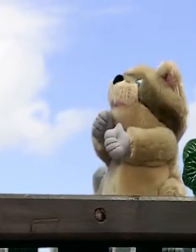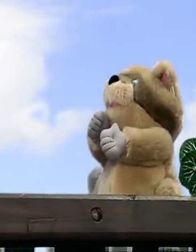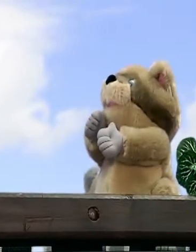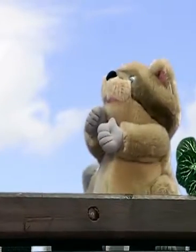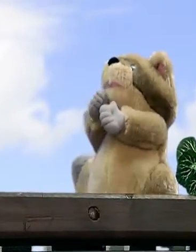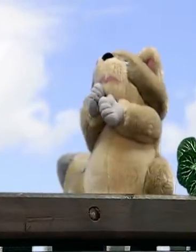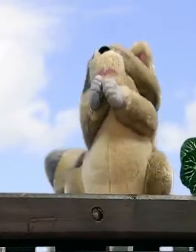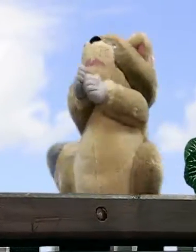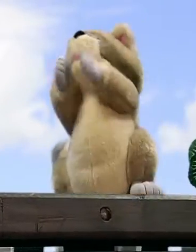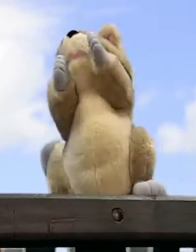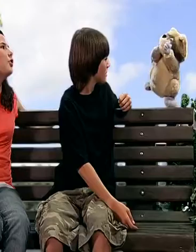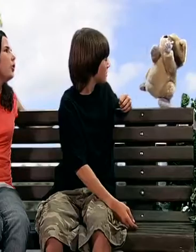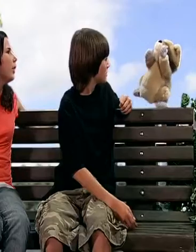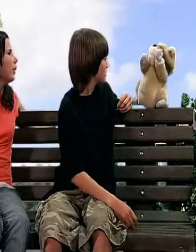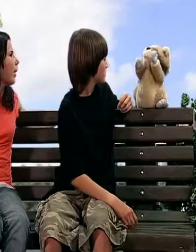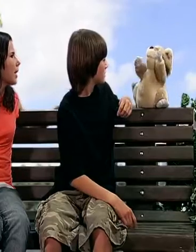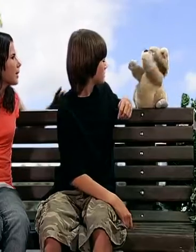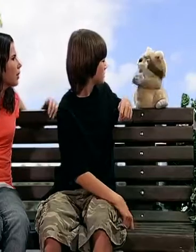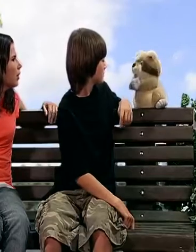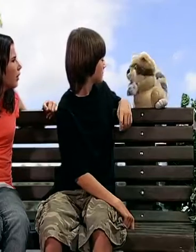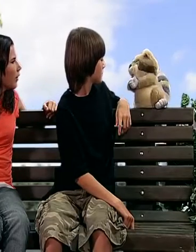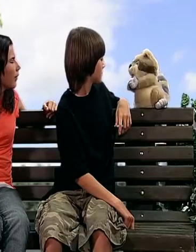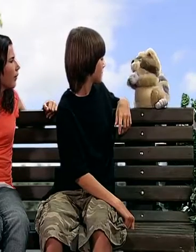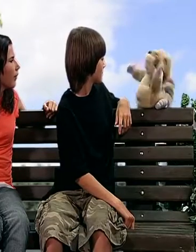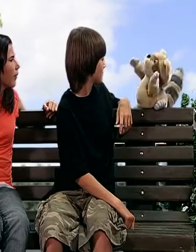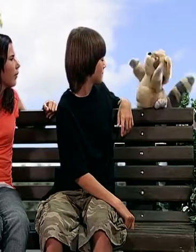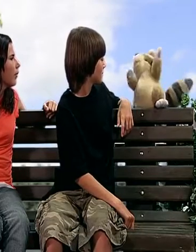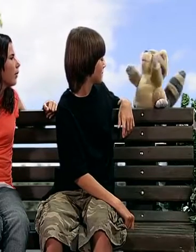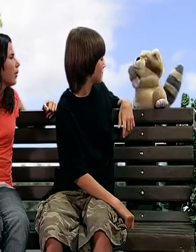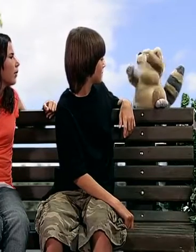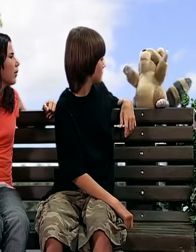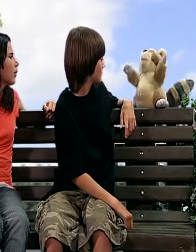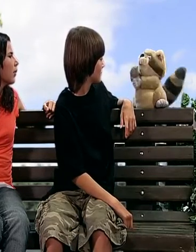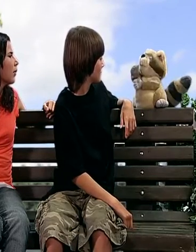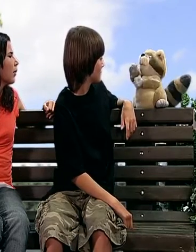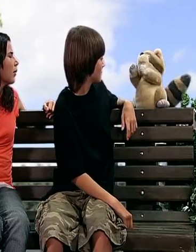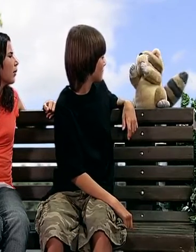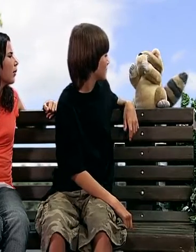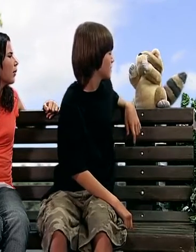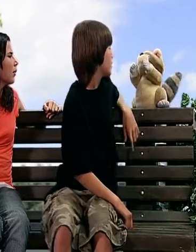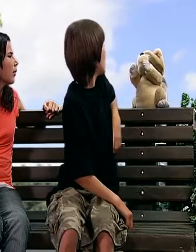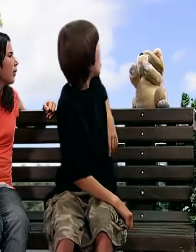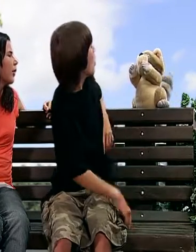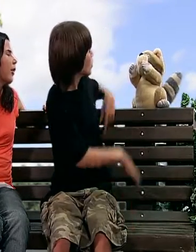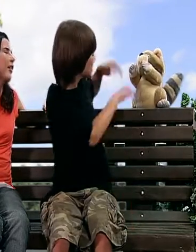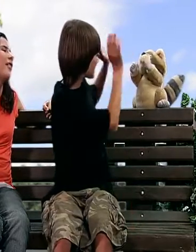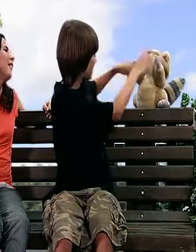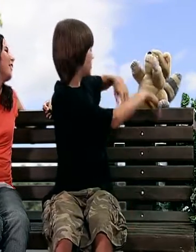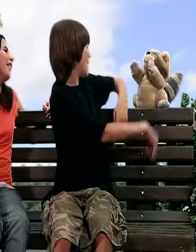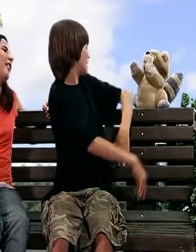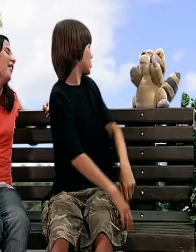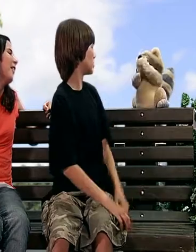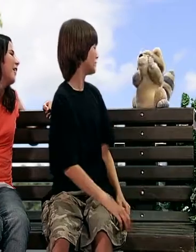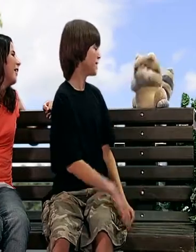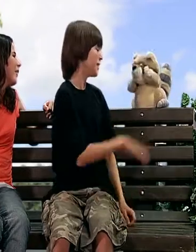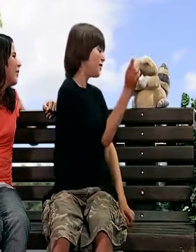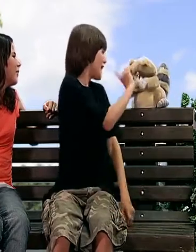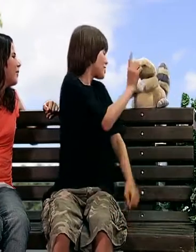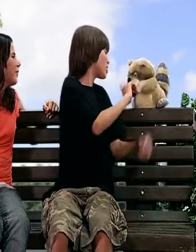1, 2, 3, 4, 5. What are you doing, Rascal? I'm counting backwards. Oh, silly Rascal. That's not